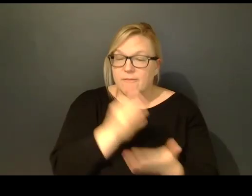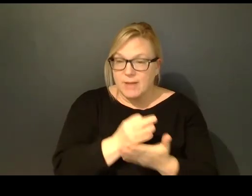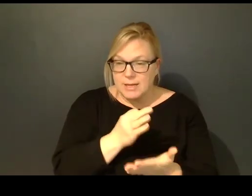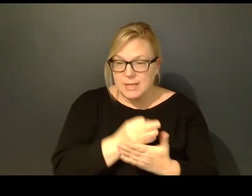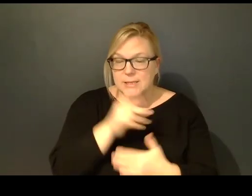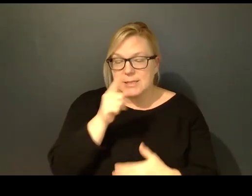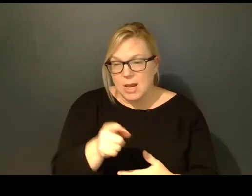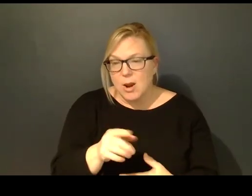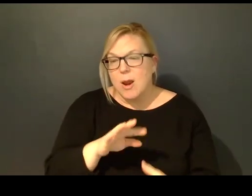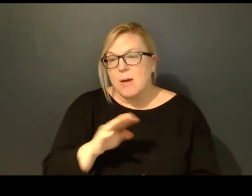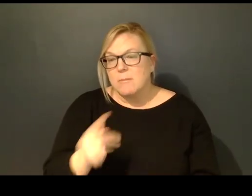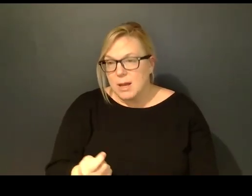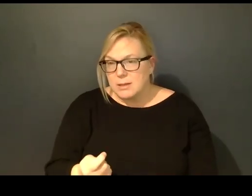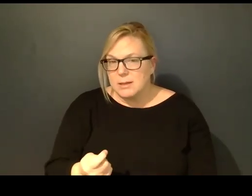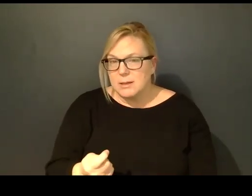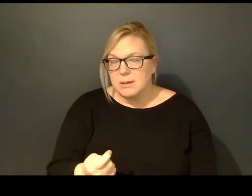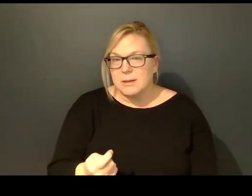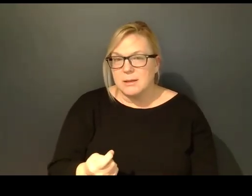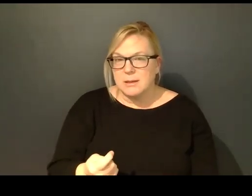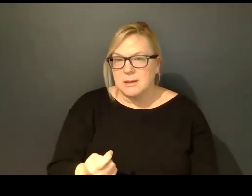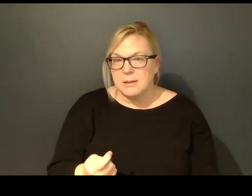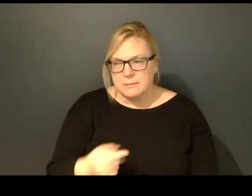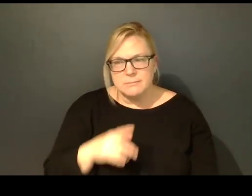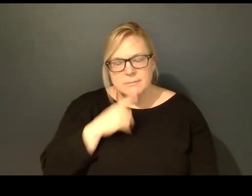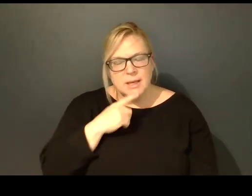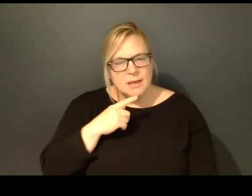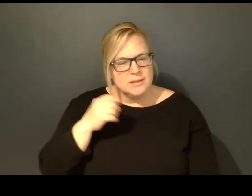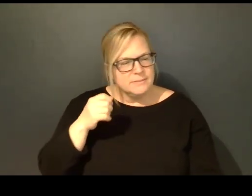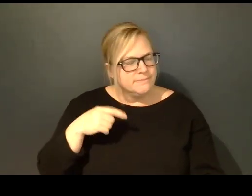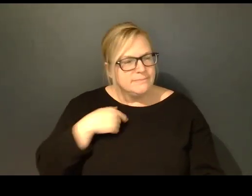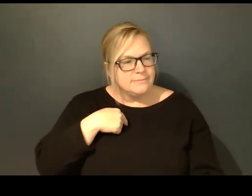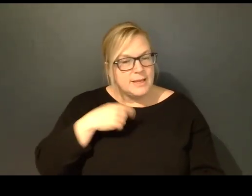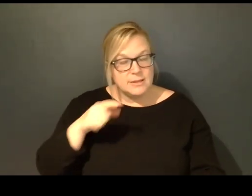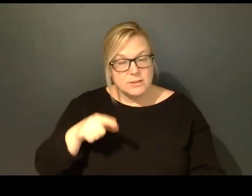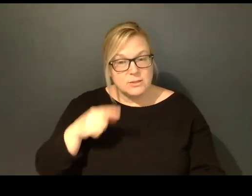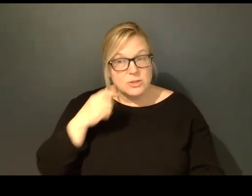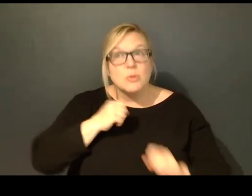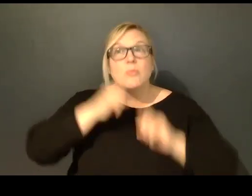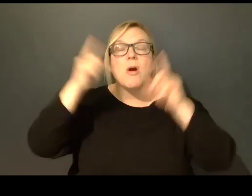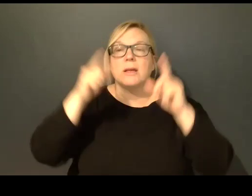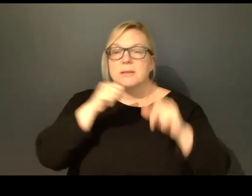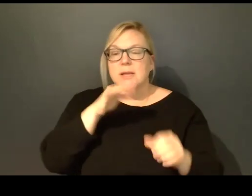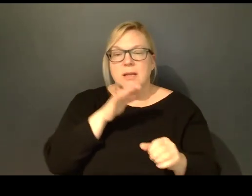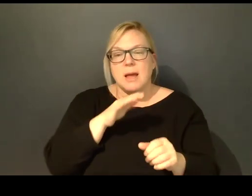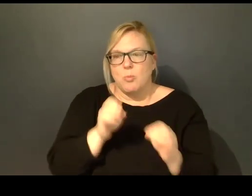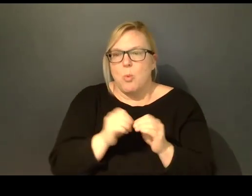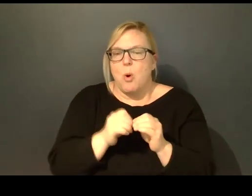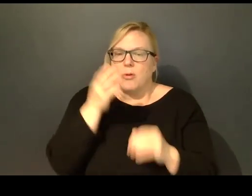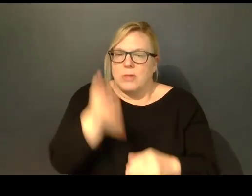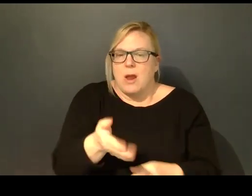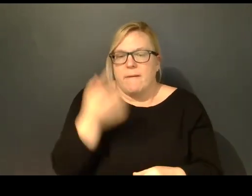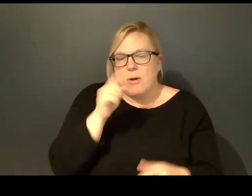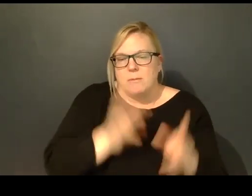and for something that useful, I was very shocked that there wasn't more coverage available out there. And Franco, at the lower